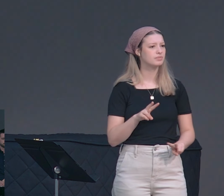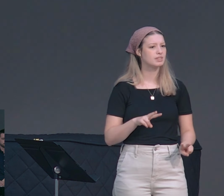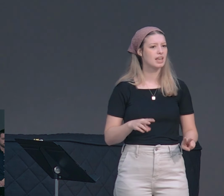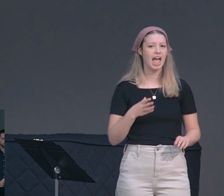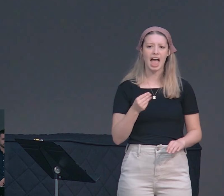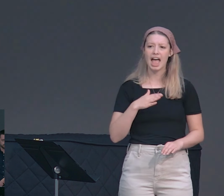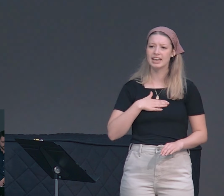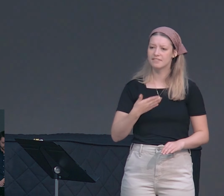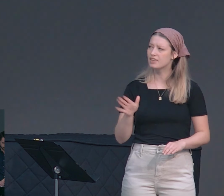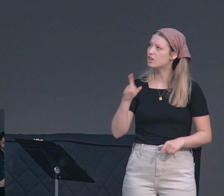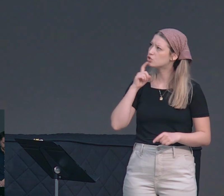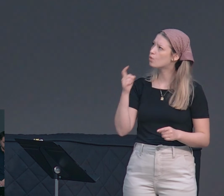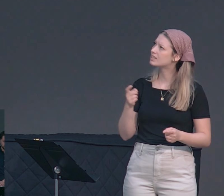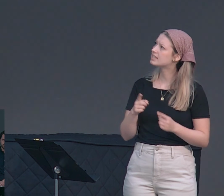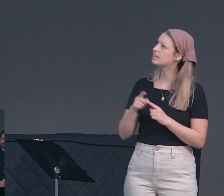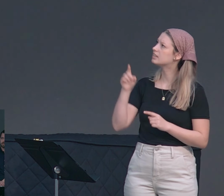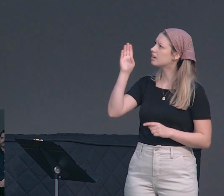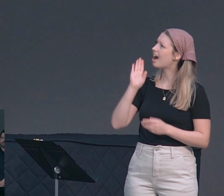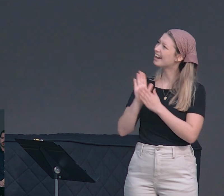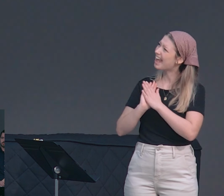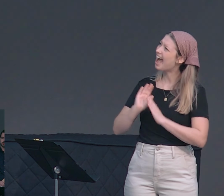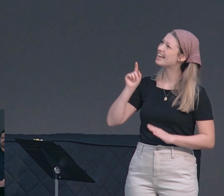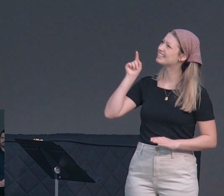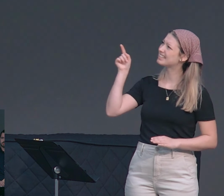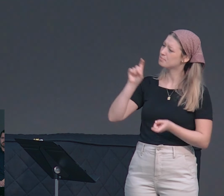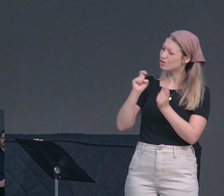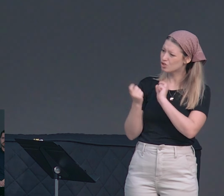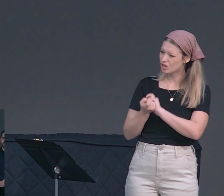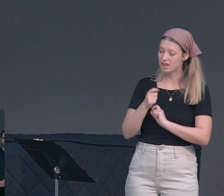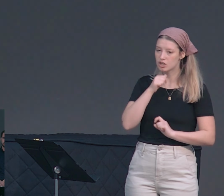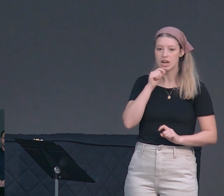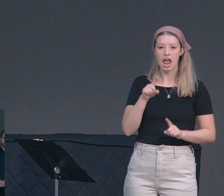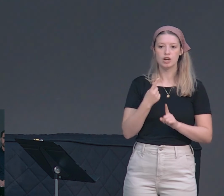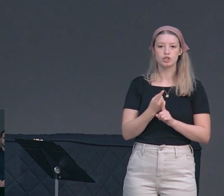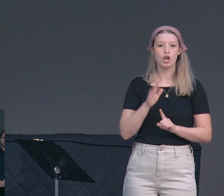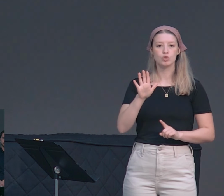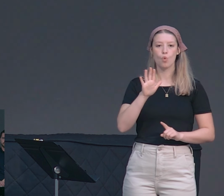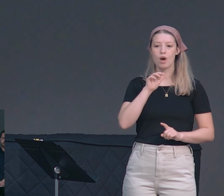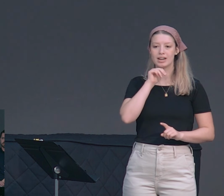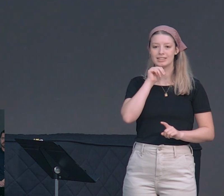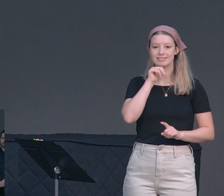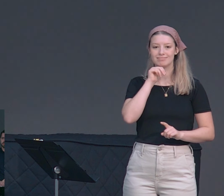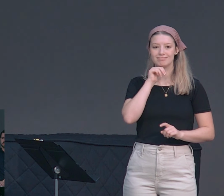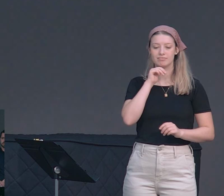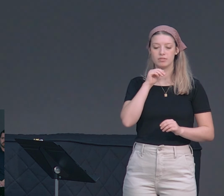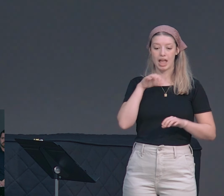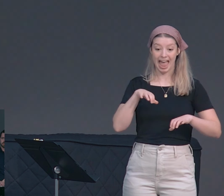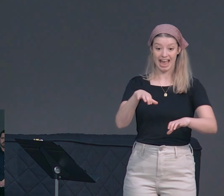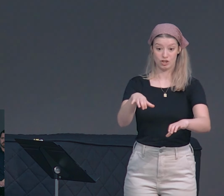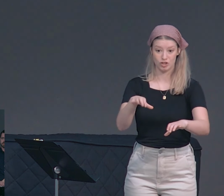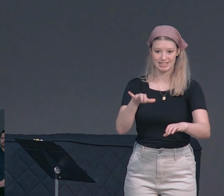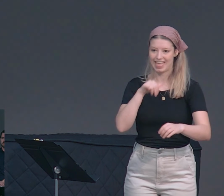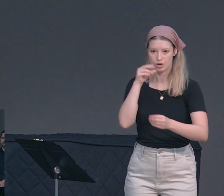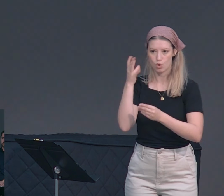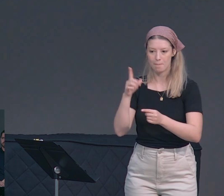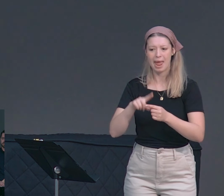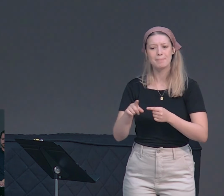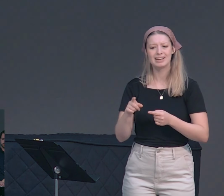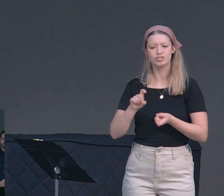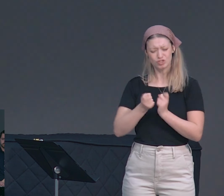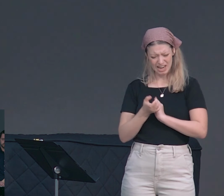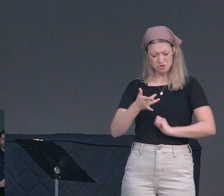sin directly to God and ask Him to change not only your disobedient actions, but to replace your